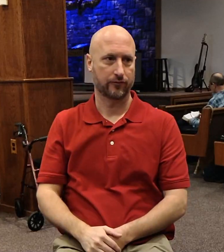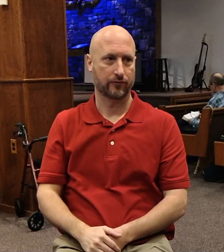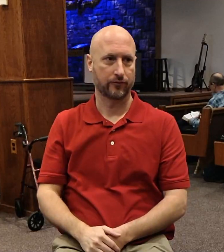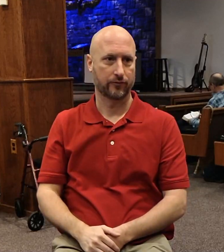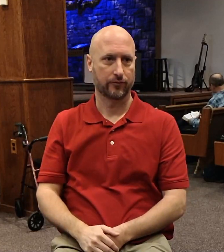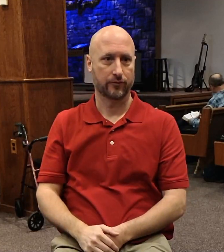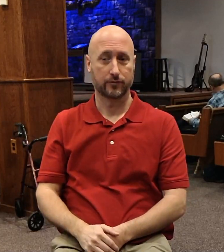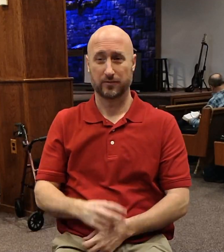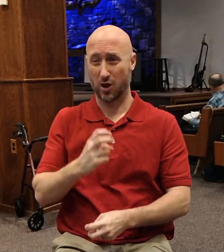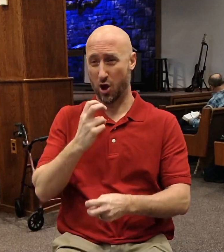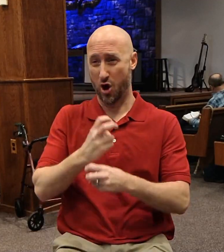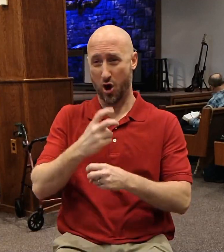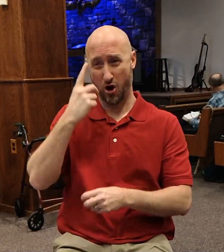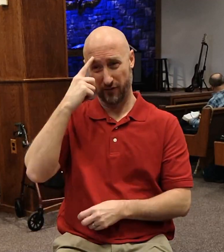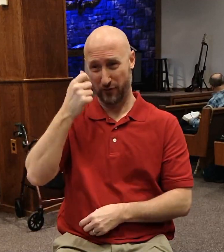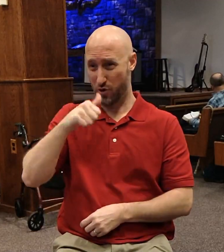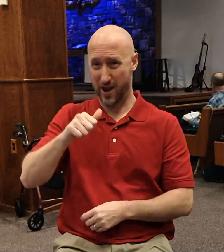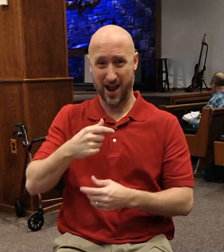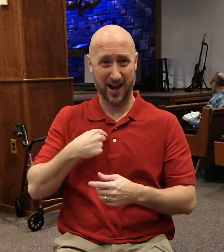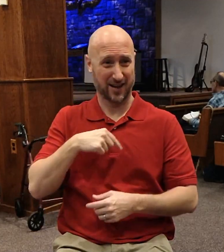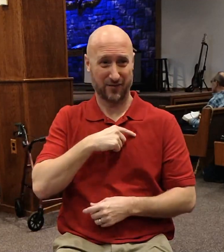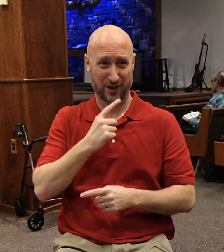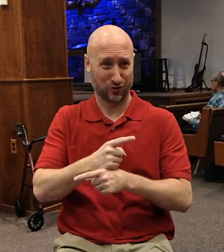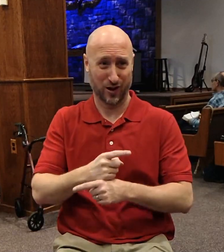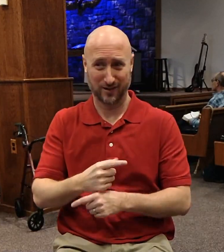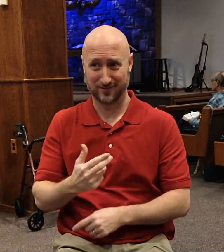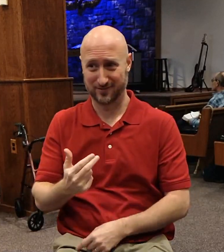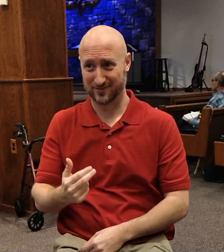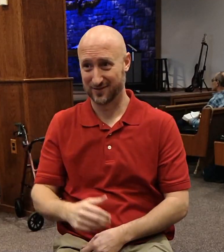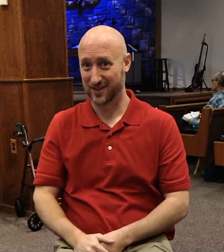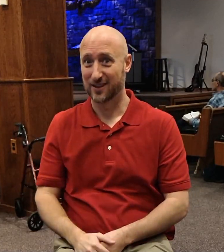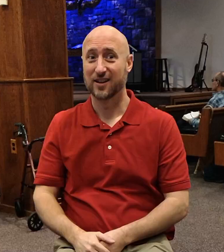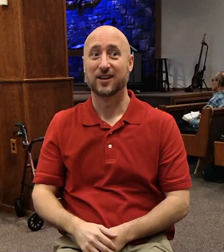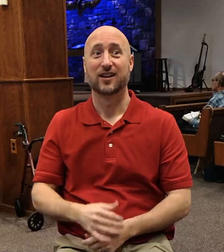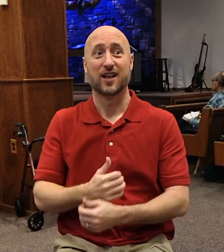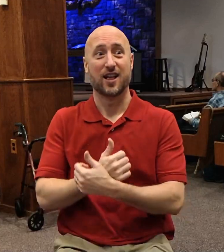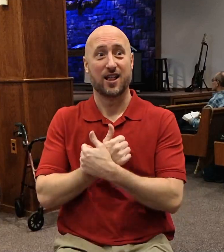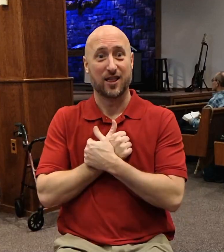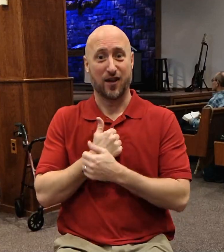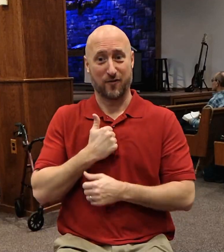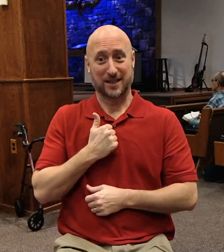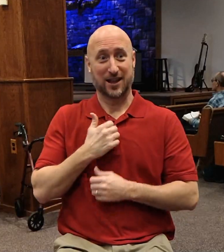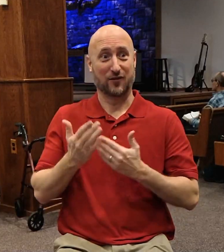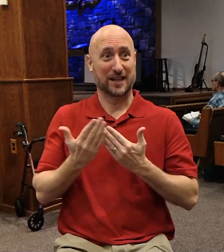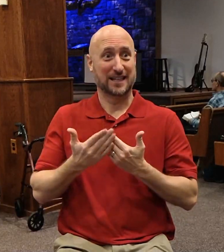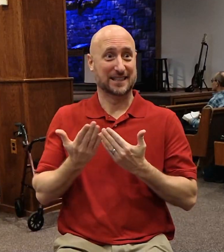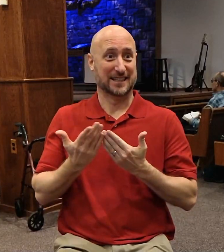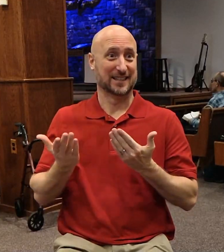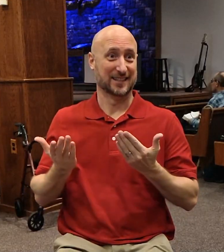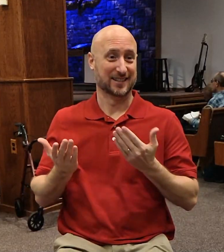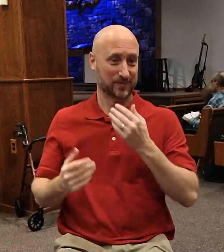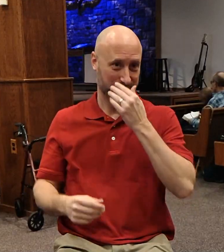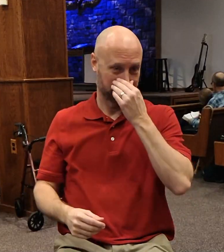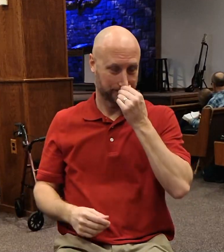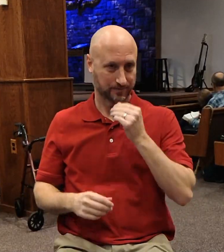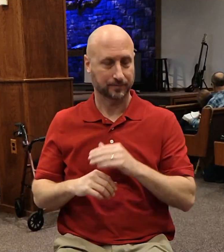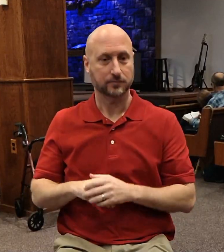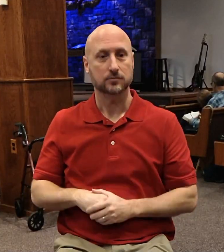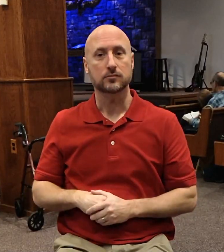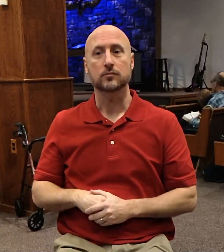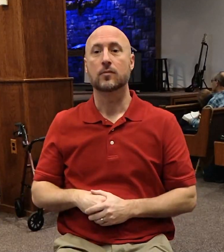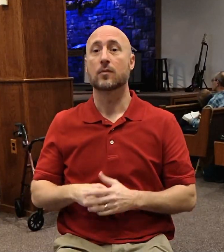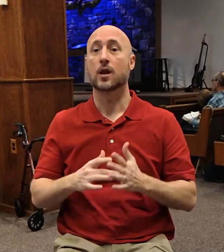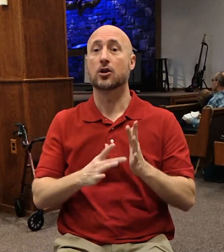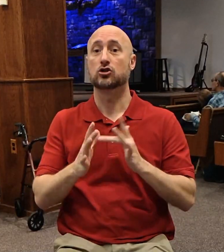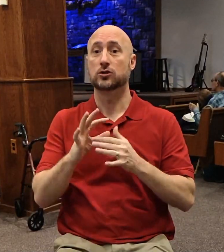That ain't hard for any of us to do, is it? As you love yourself. Jesus said that you should love one another, and